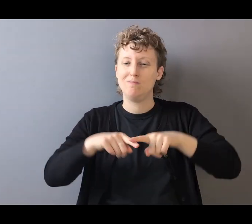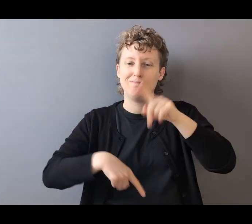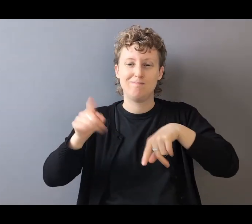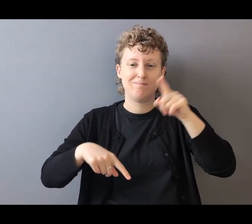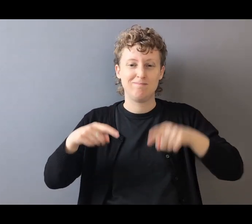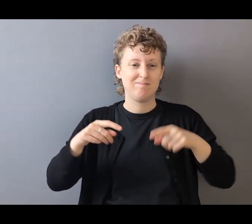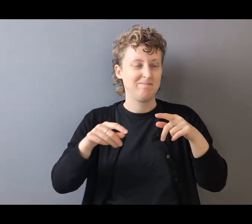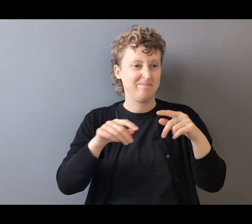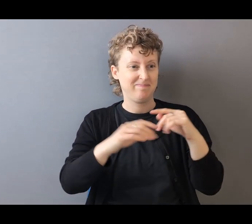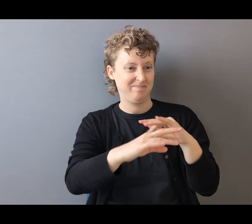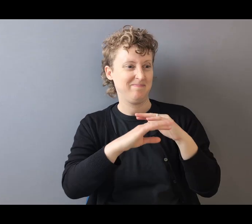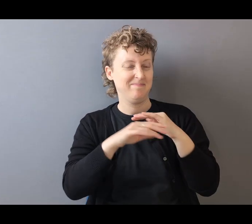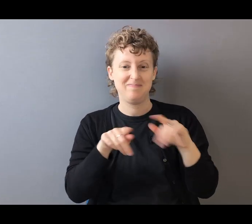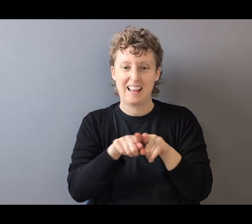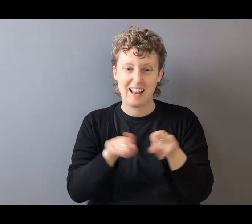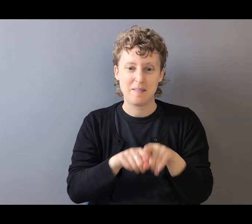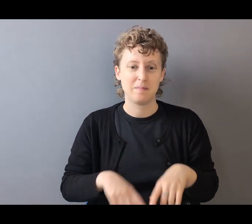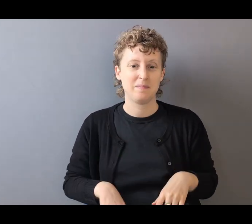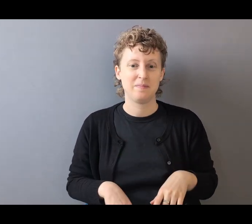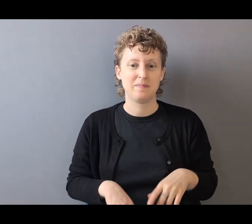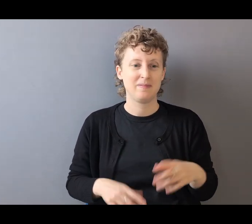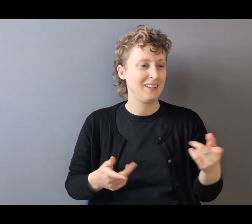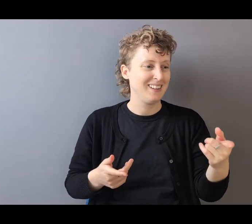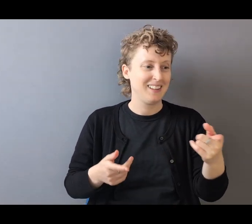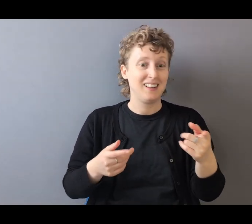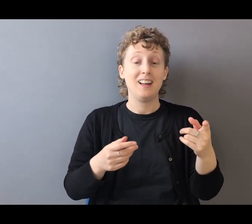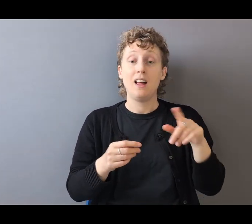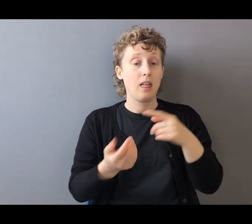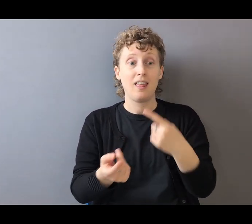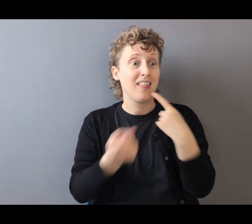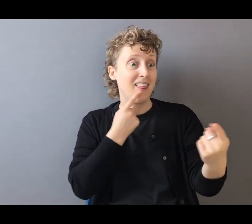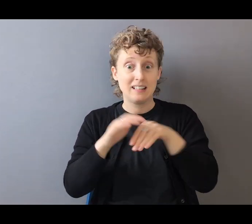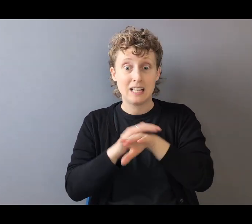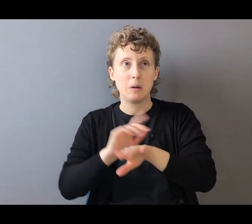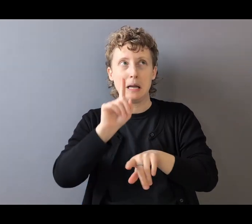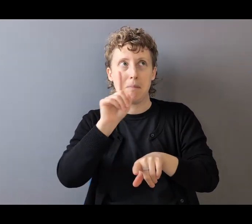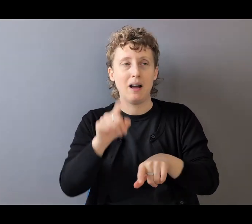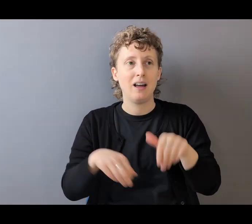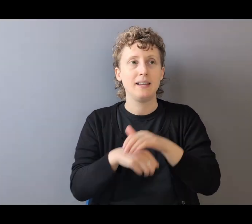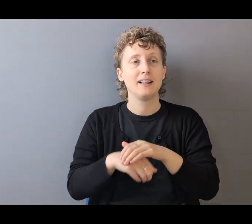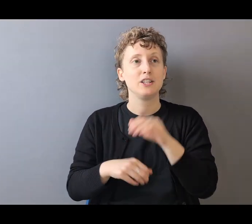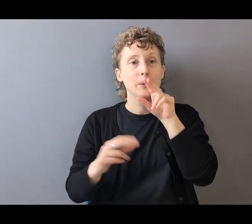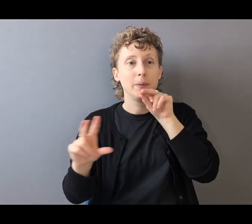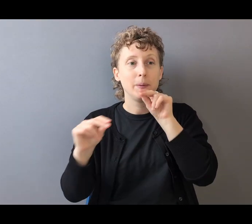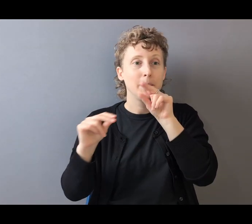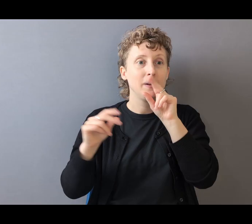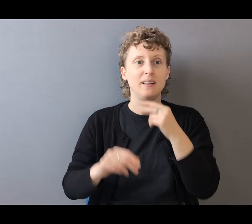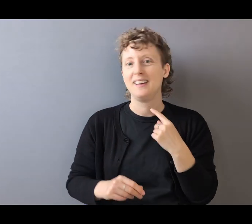Talking about accessibility, speaking English with the accent, and sharing experience,